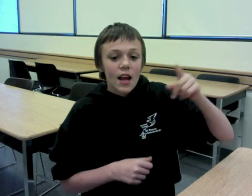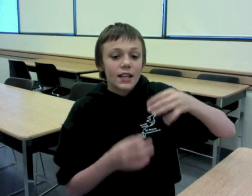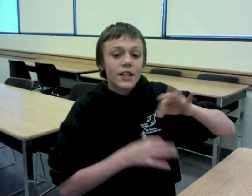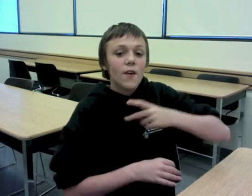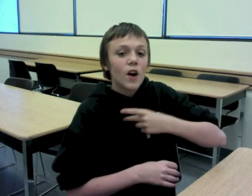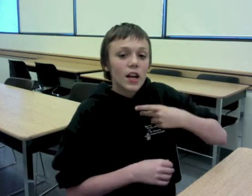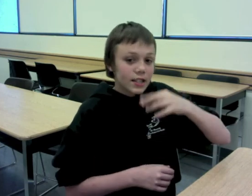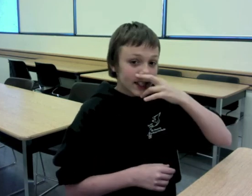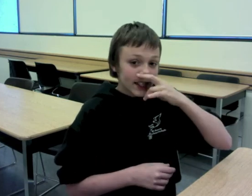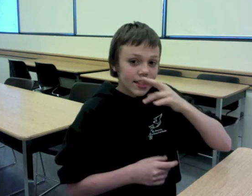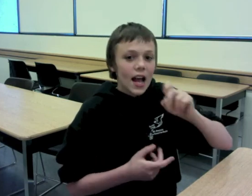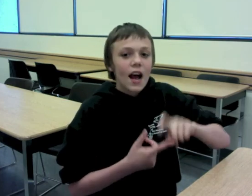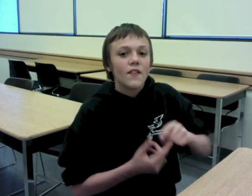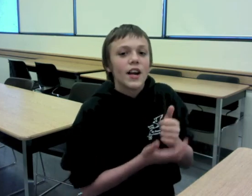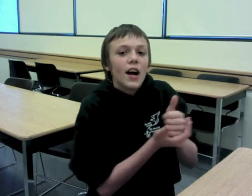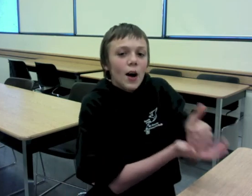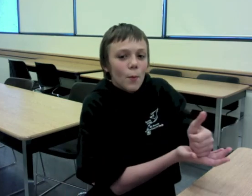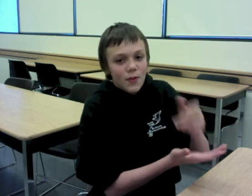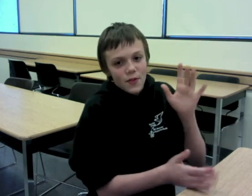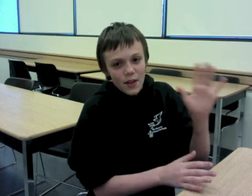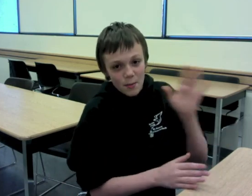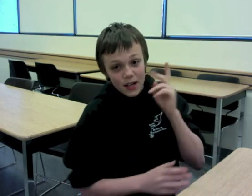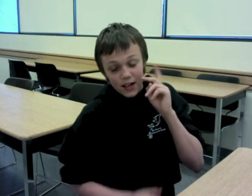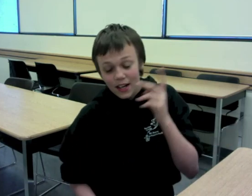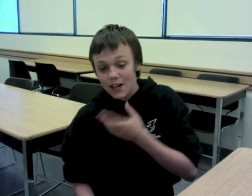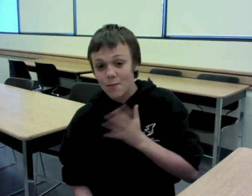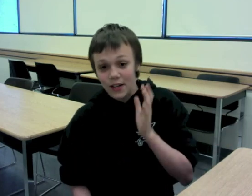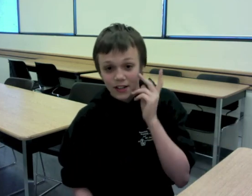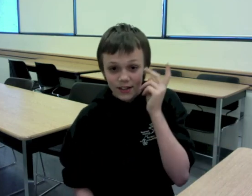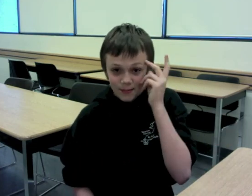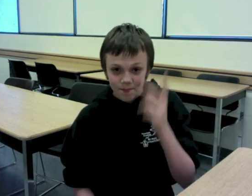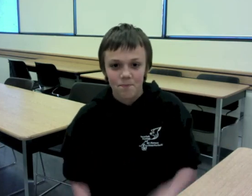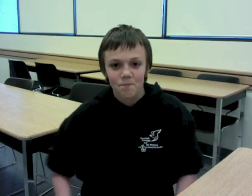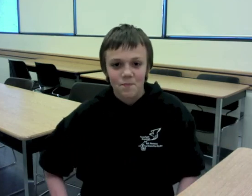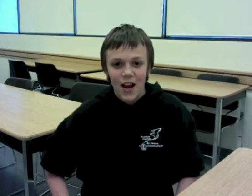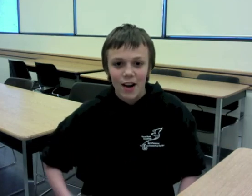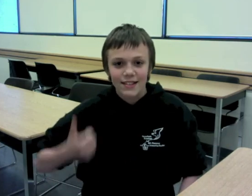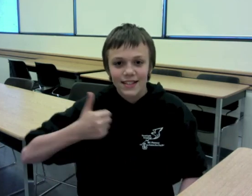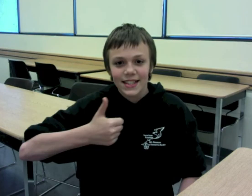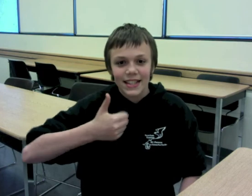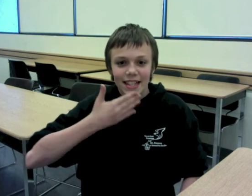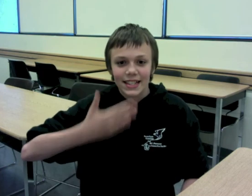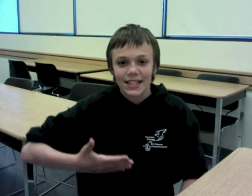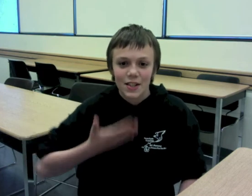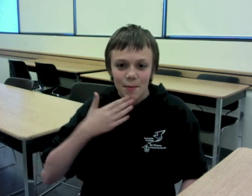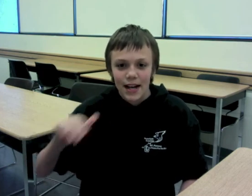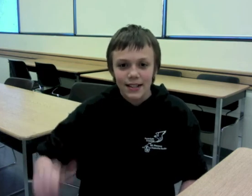instead of us kids having to help our parents. All right, thanks. Bye.